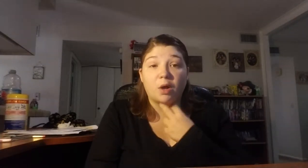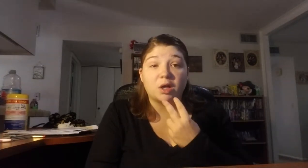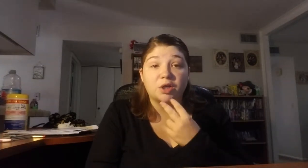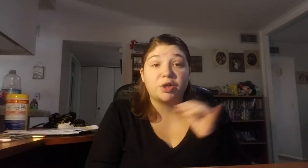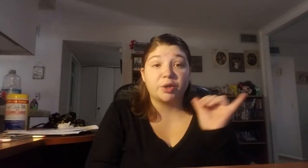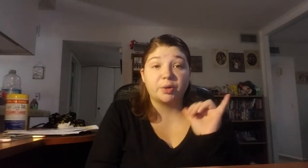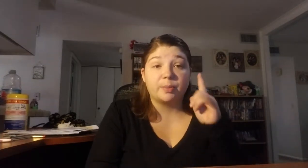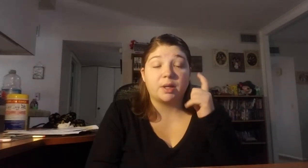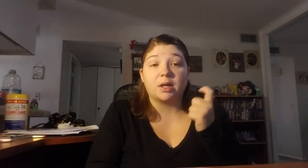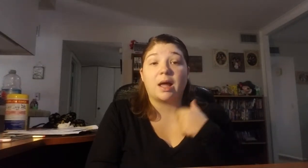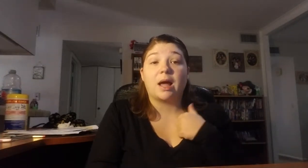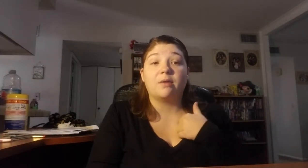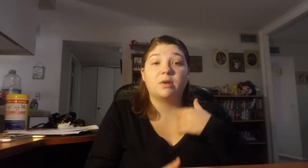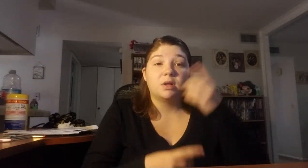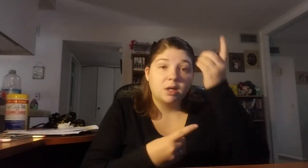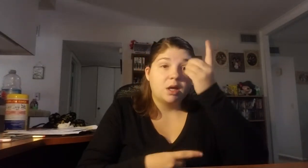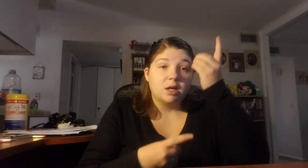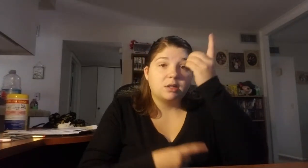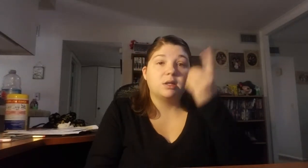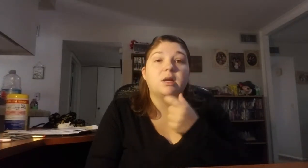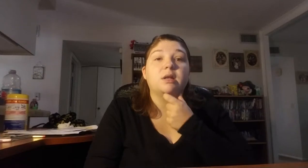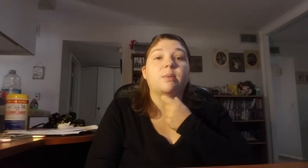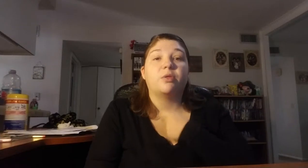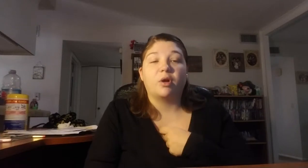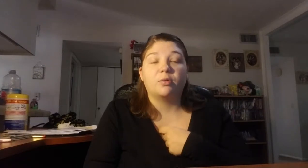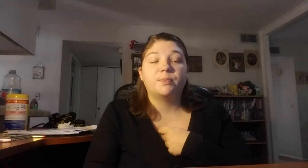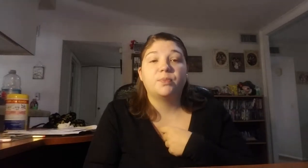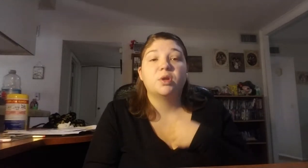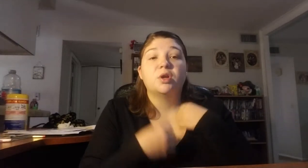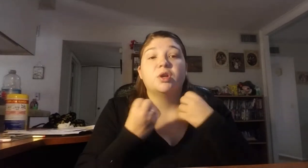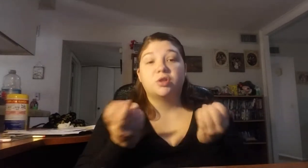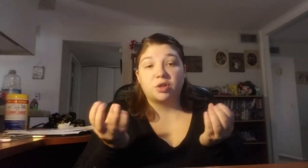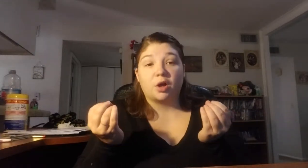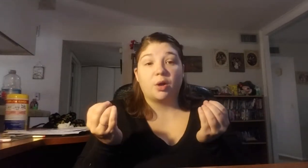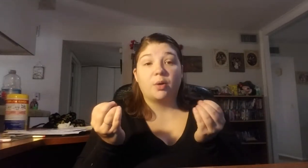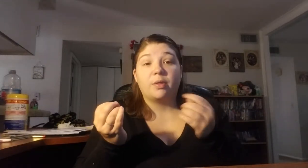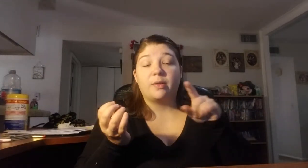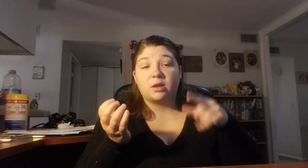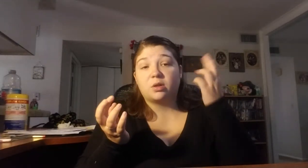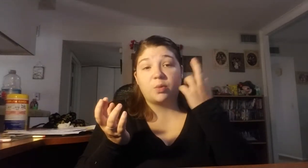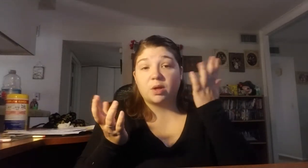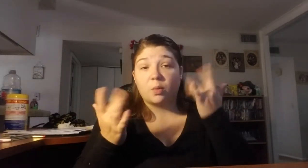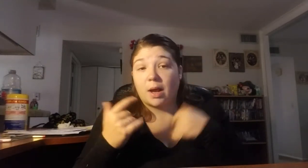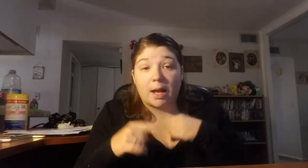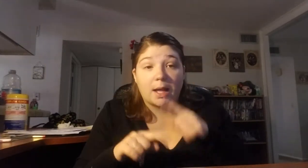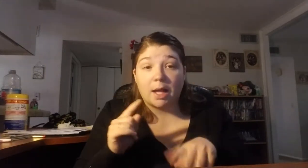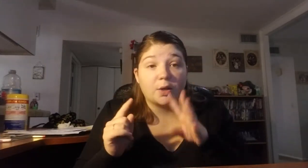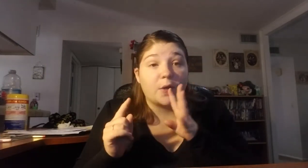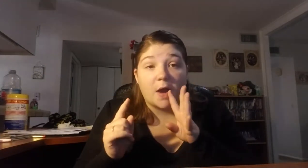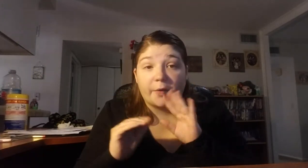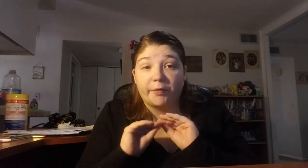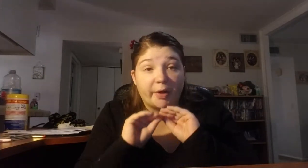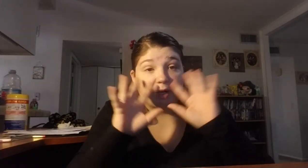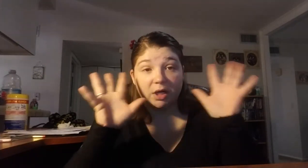voice too because I have disease in my throat. So, this is the reason why I can't talk very